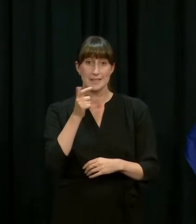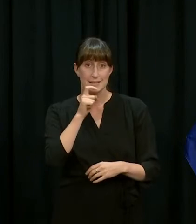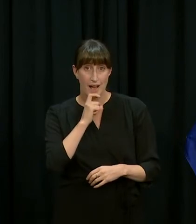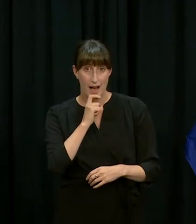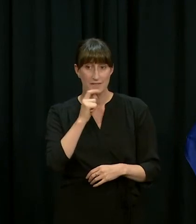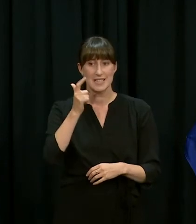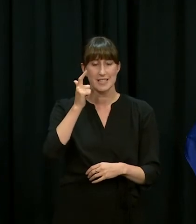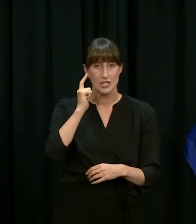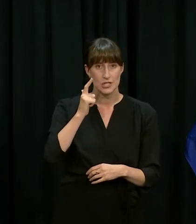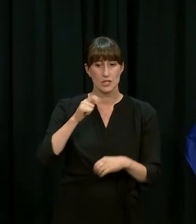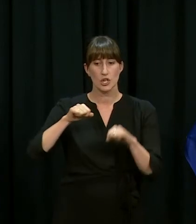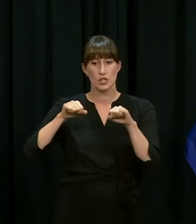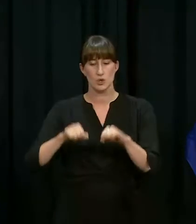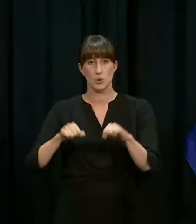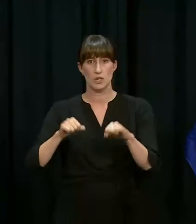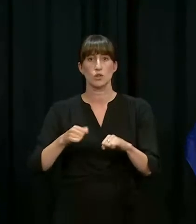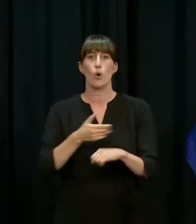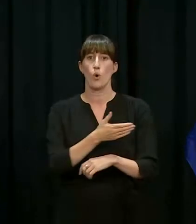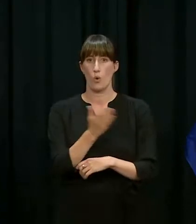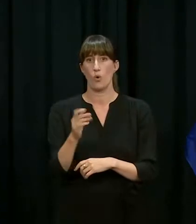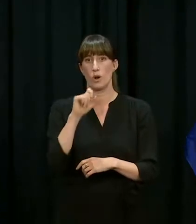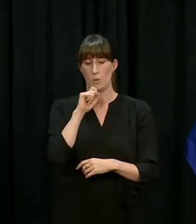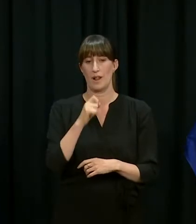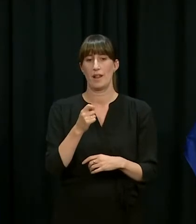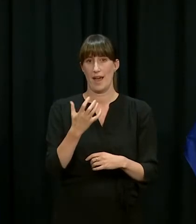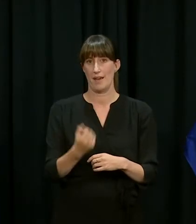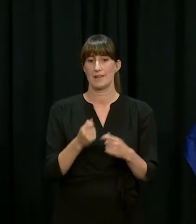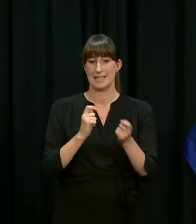and indeed most have already done so.